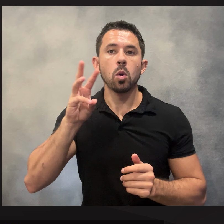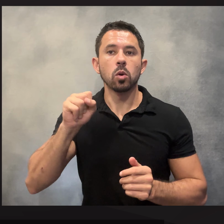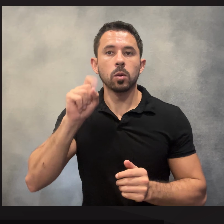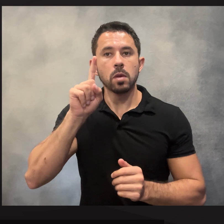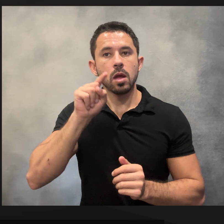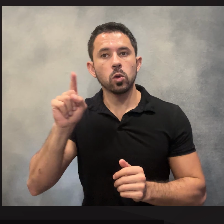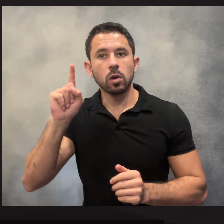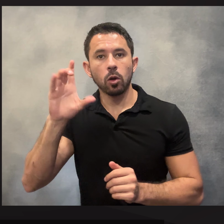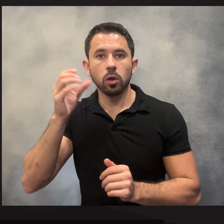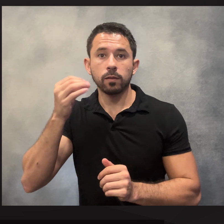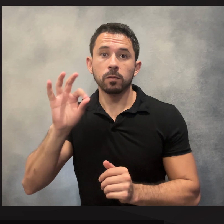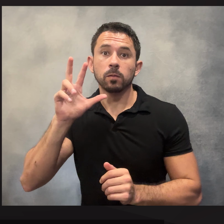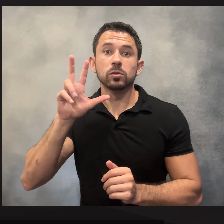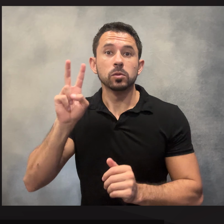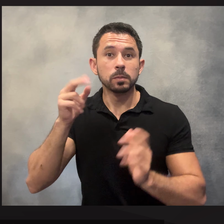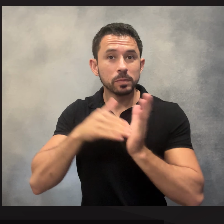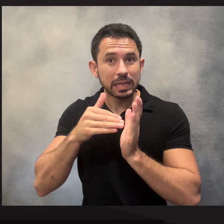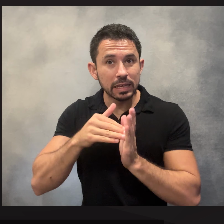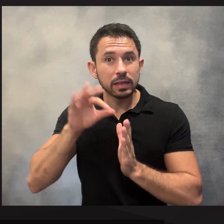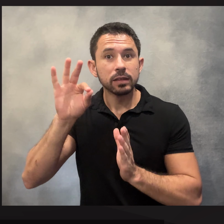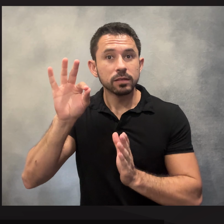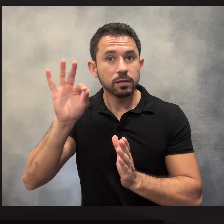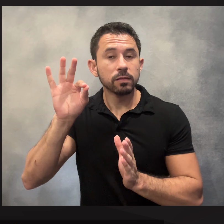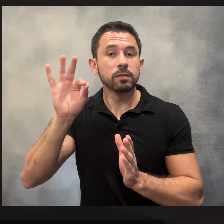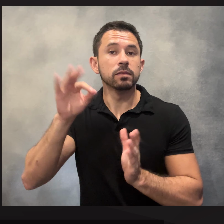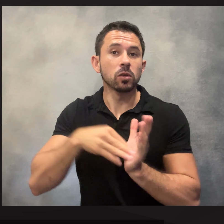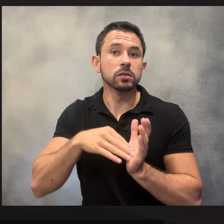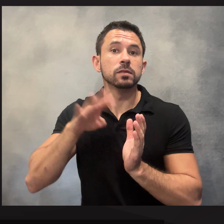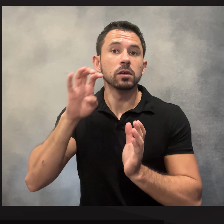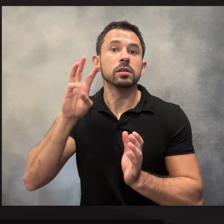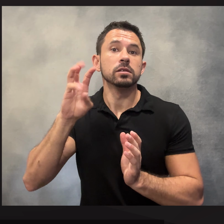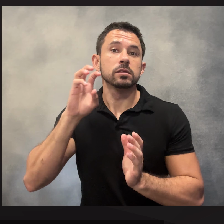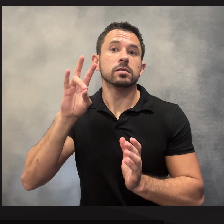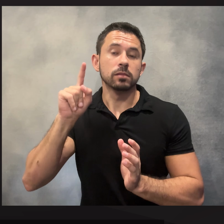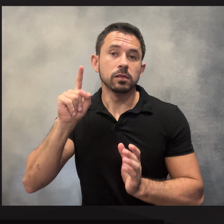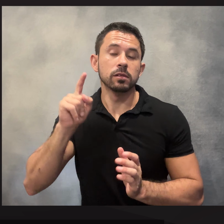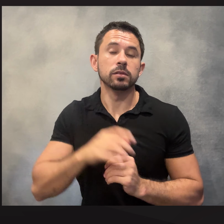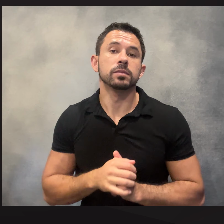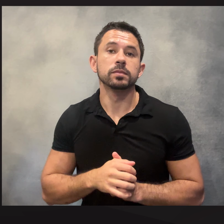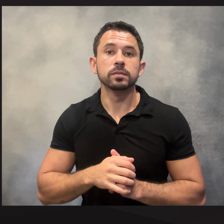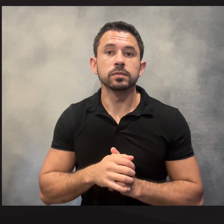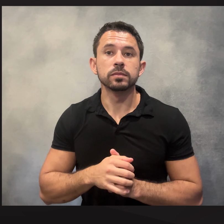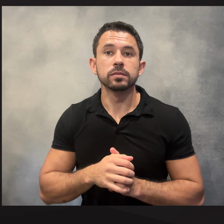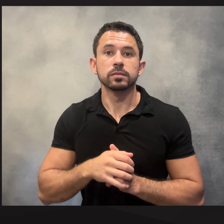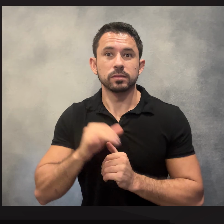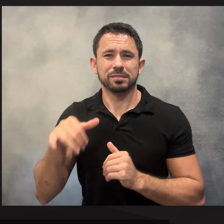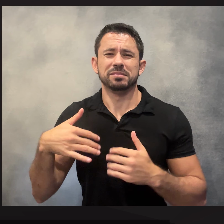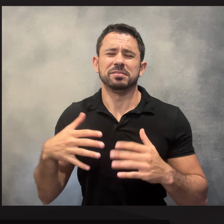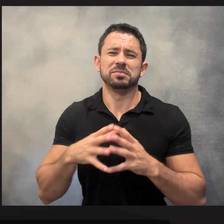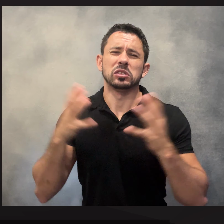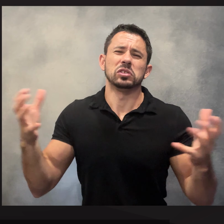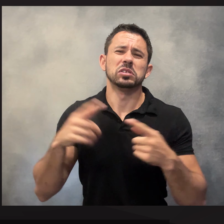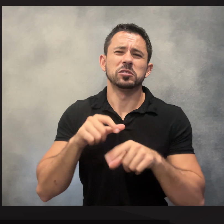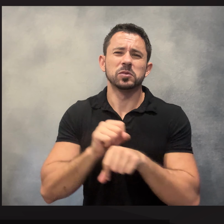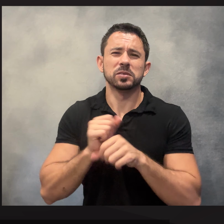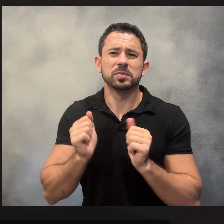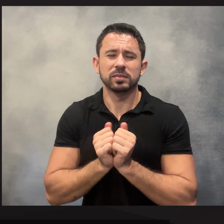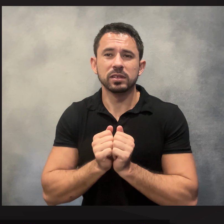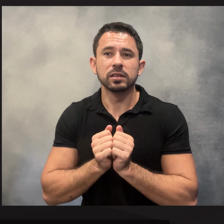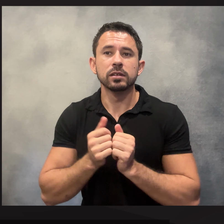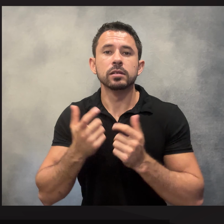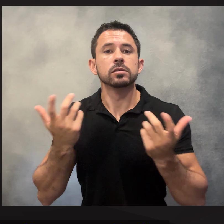32,914,671. This is too much to work with, so we will want to filter our data to make it more manageable. This is way too much to work